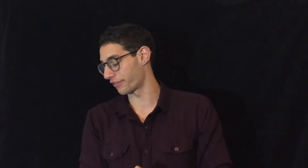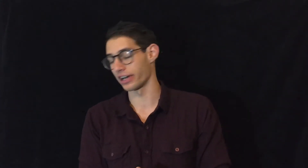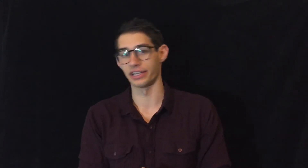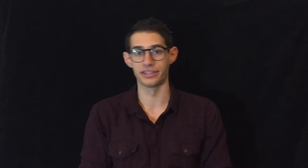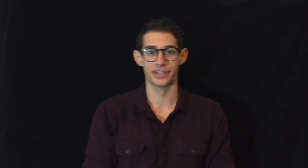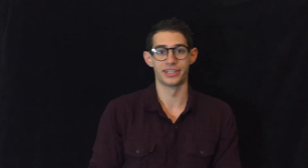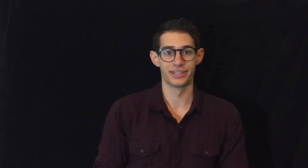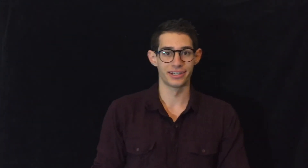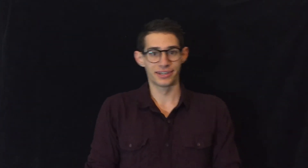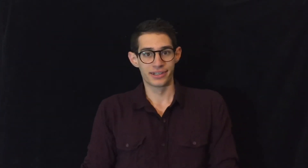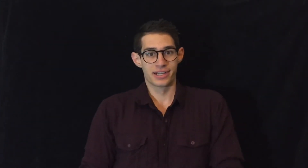Spotify.